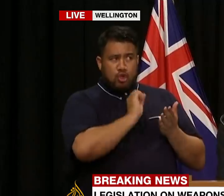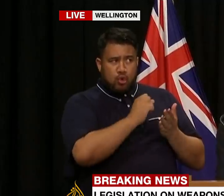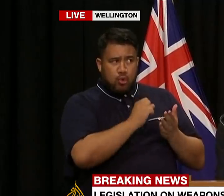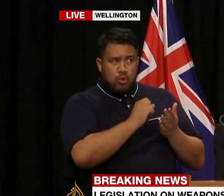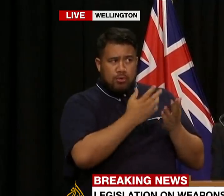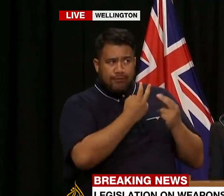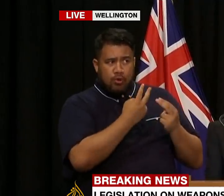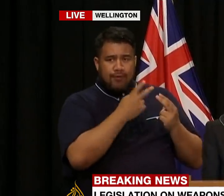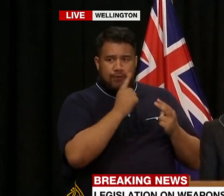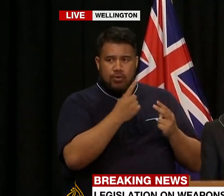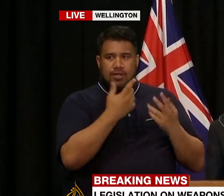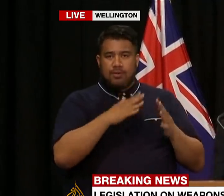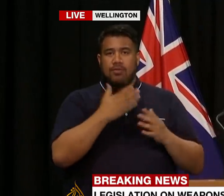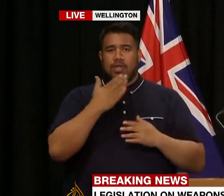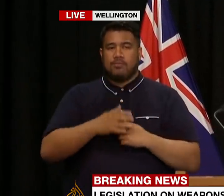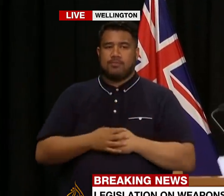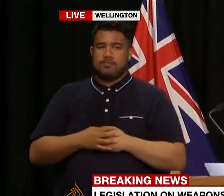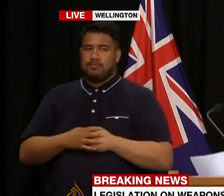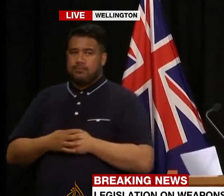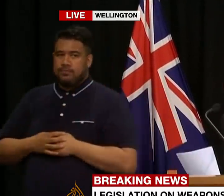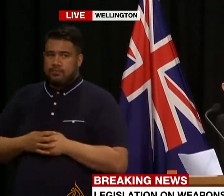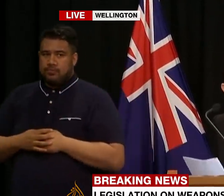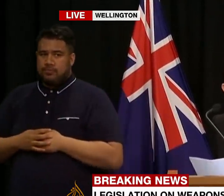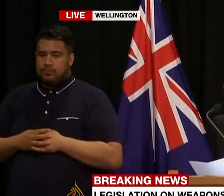single day. All right. Thank you, everyone.